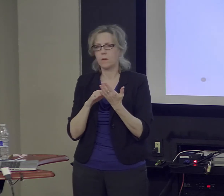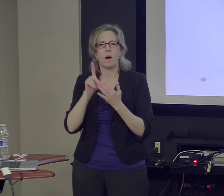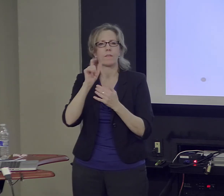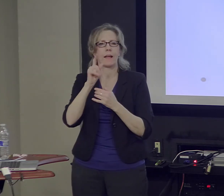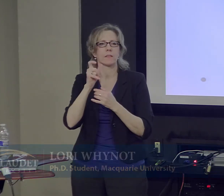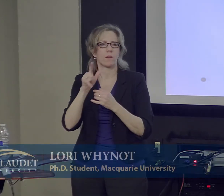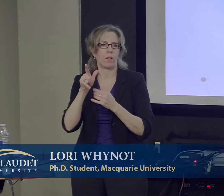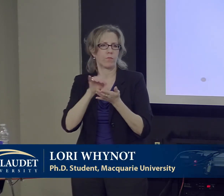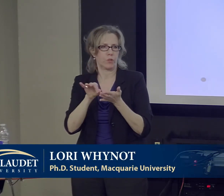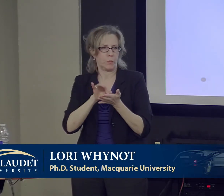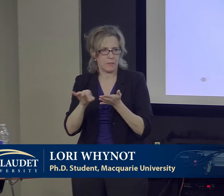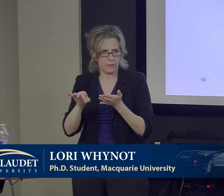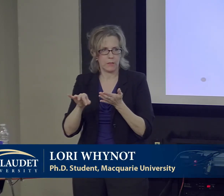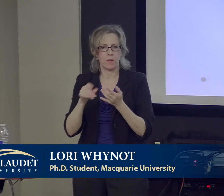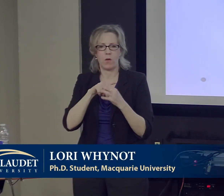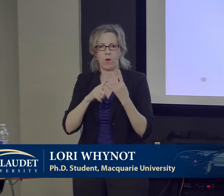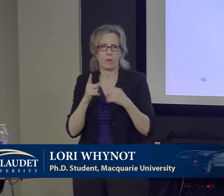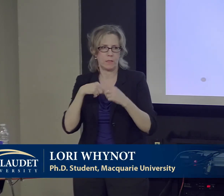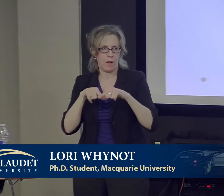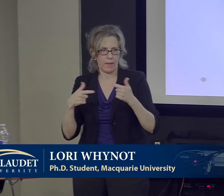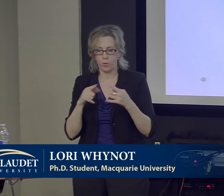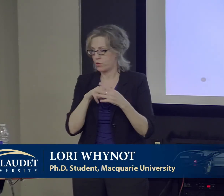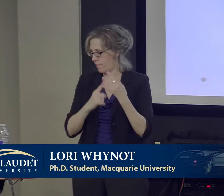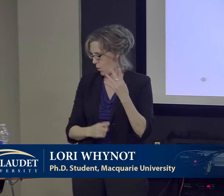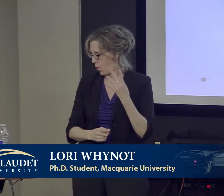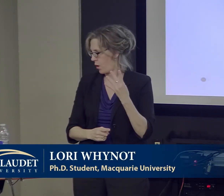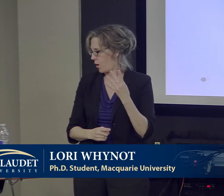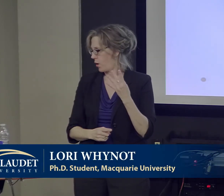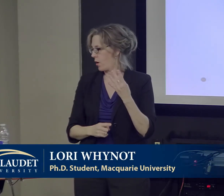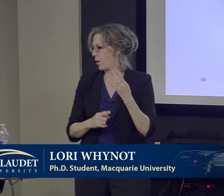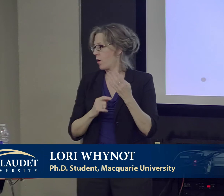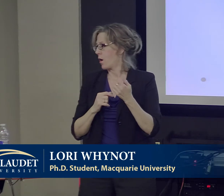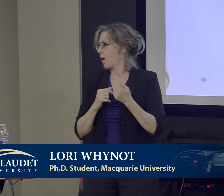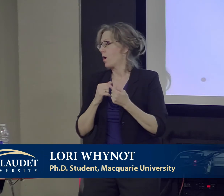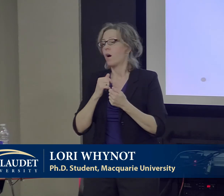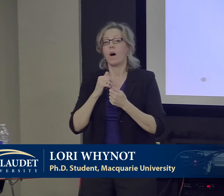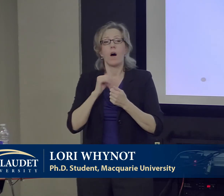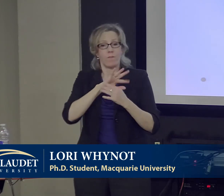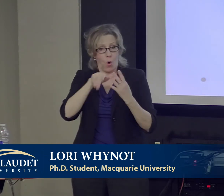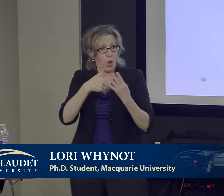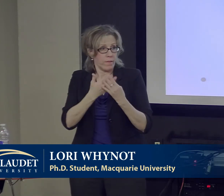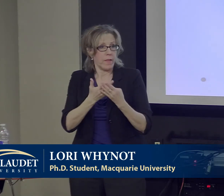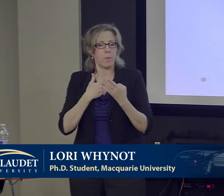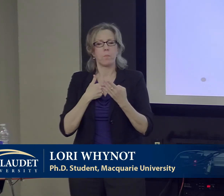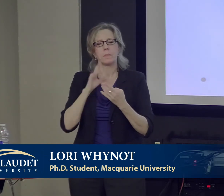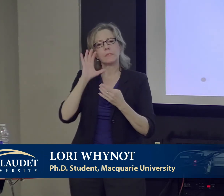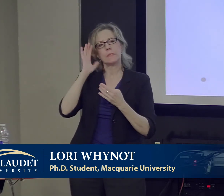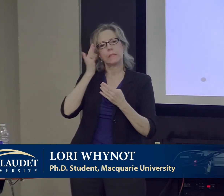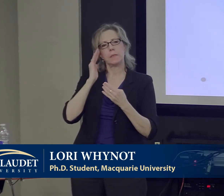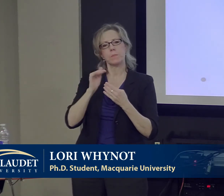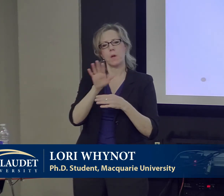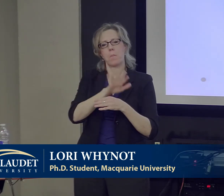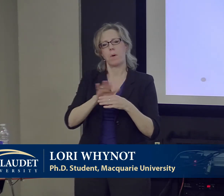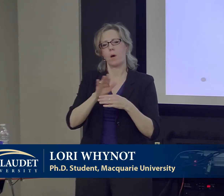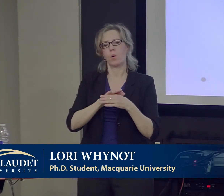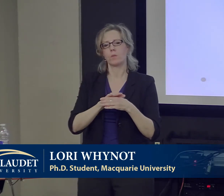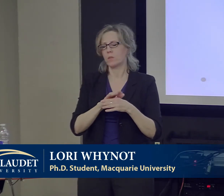So far, there have only been 4 lexical studies reported, and of all of them, it seems